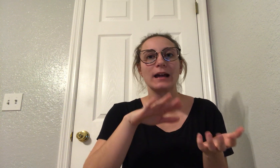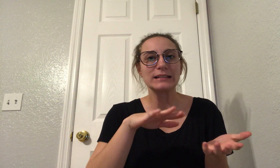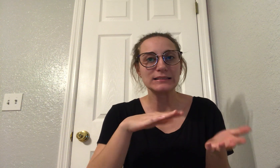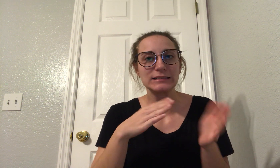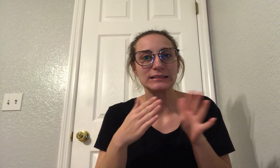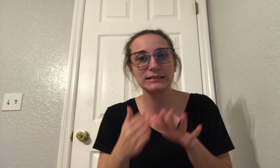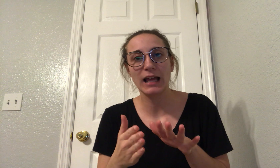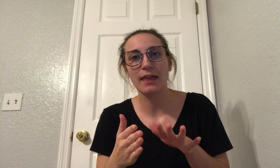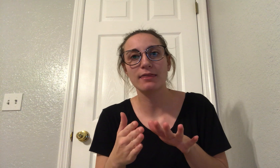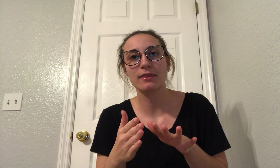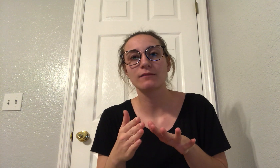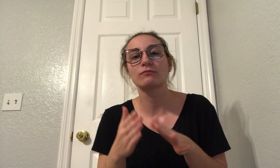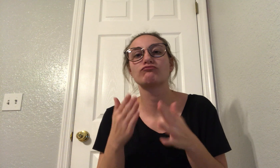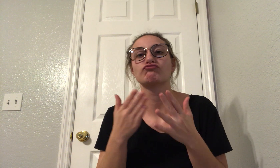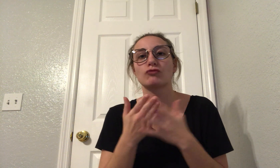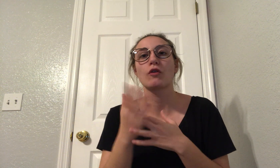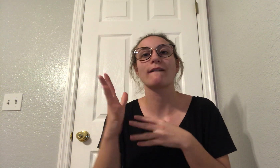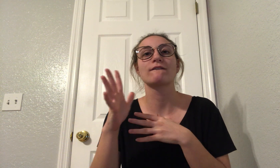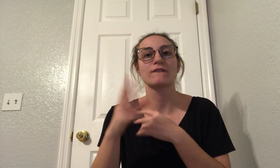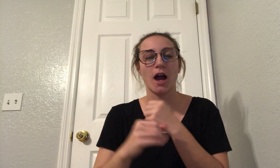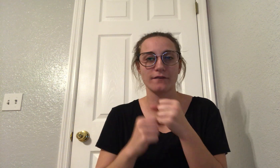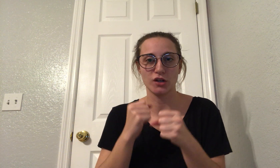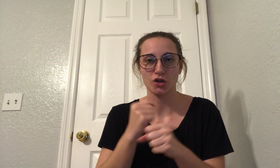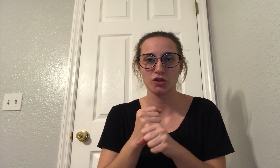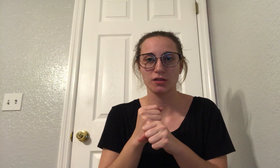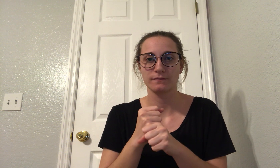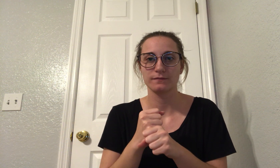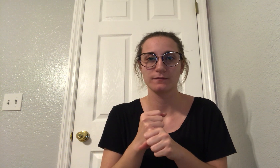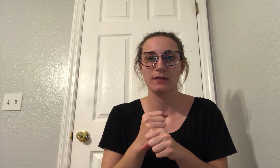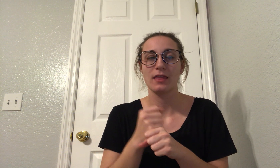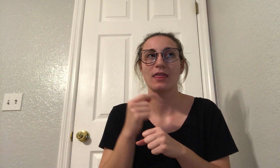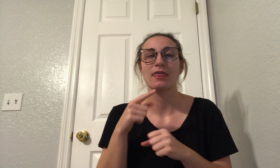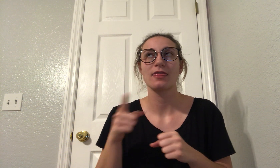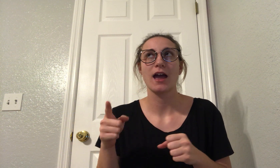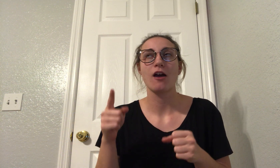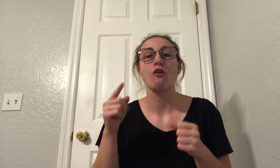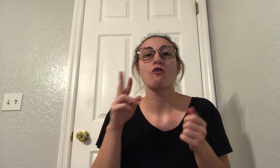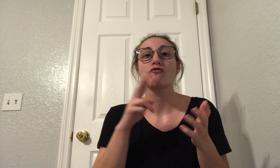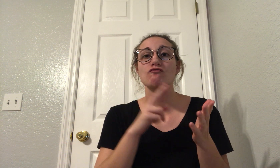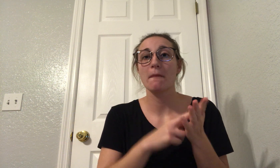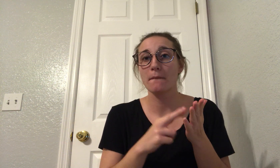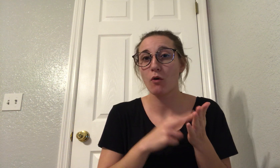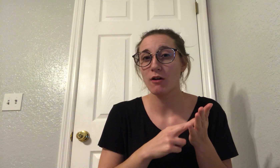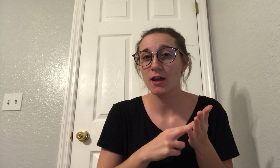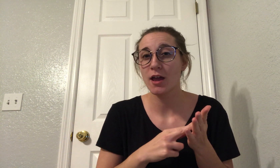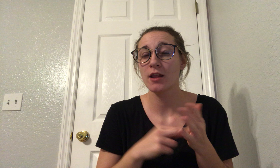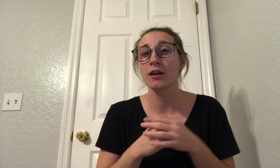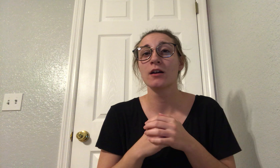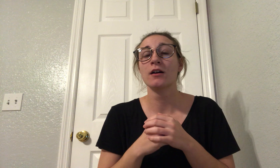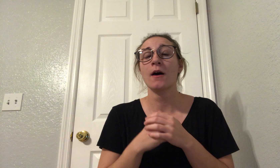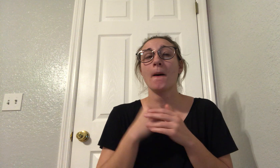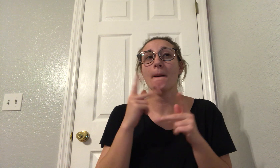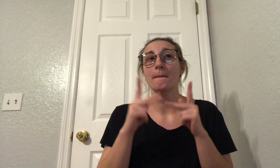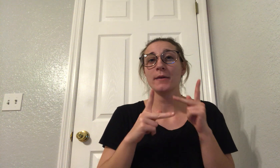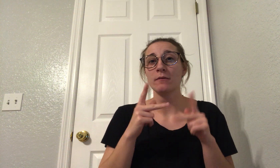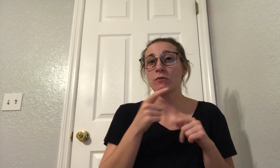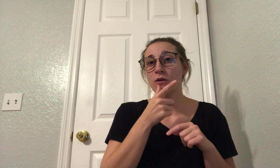they observed a significantly lower risk for subjects who napped 1 to 2 times a week for developing a